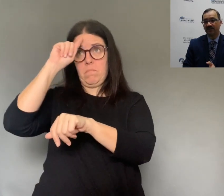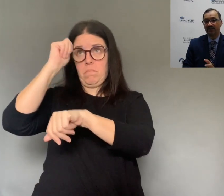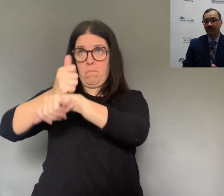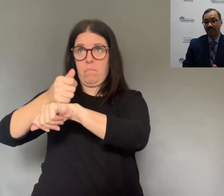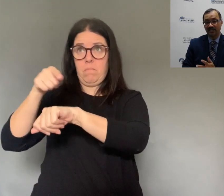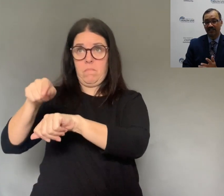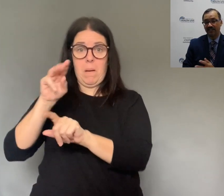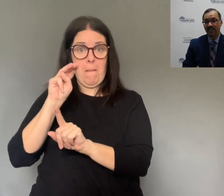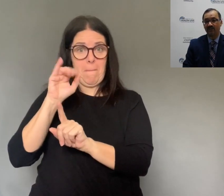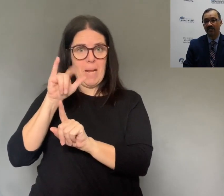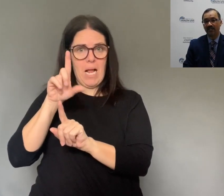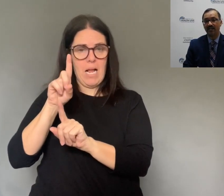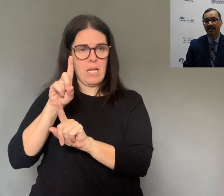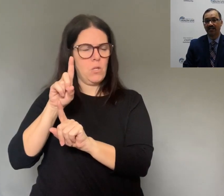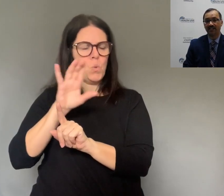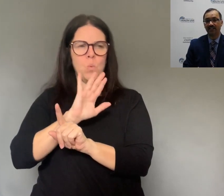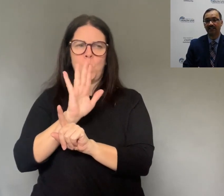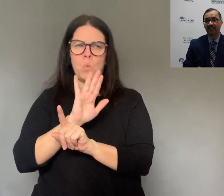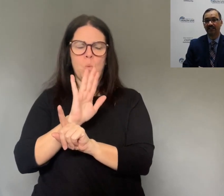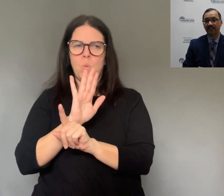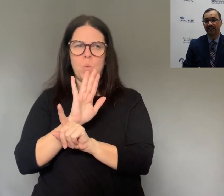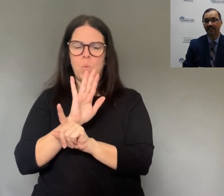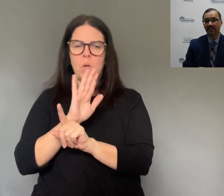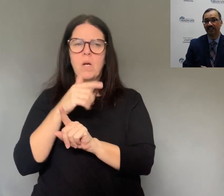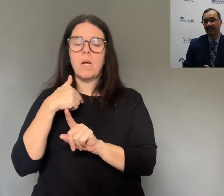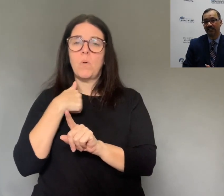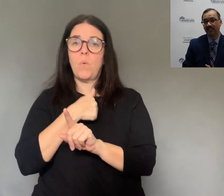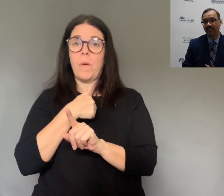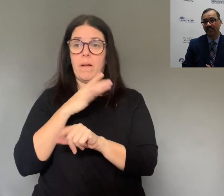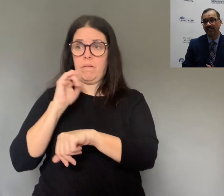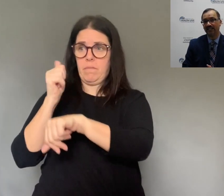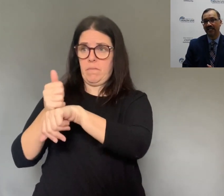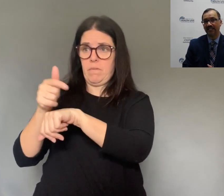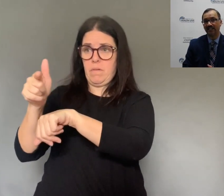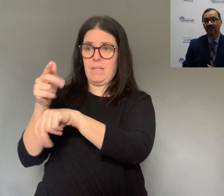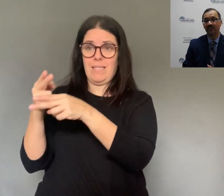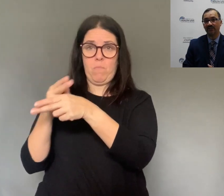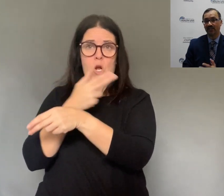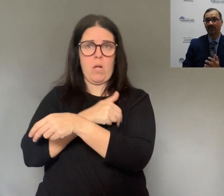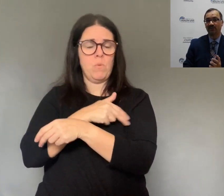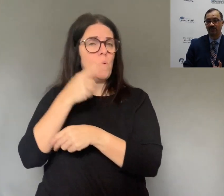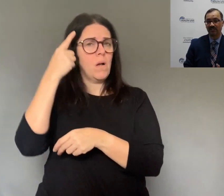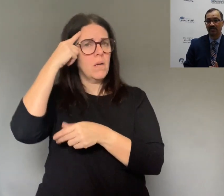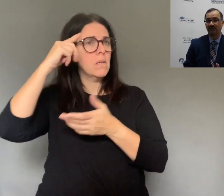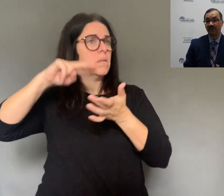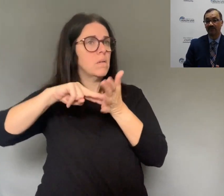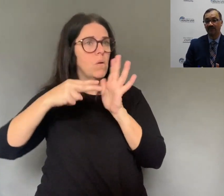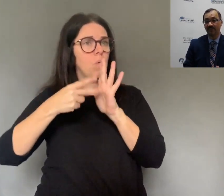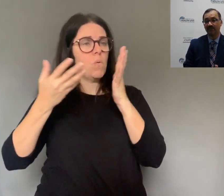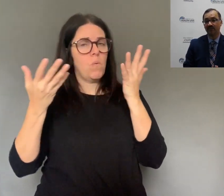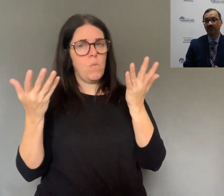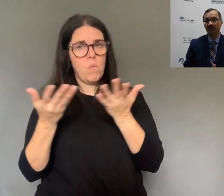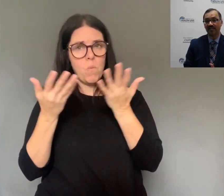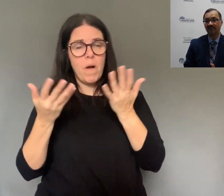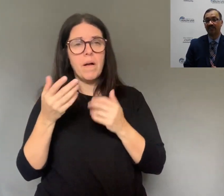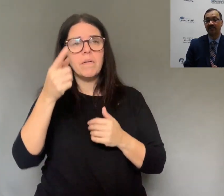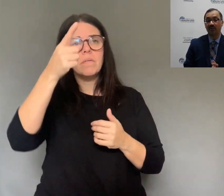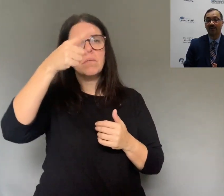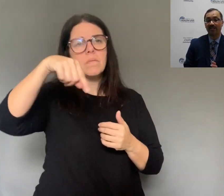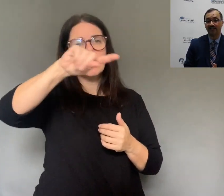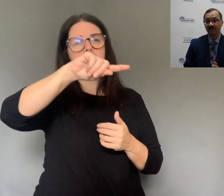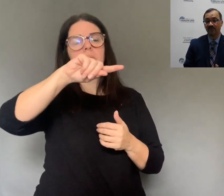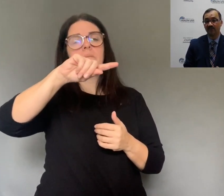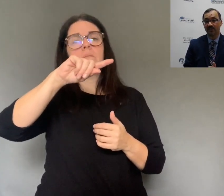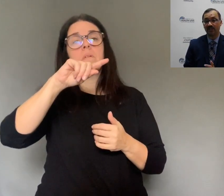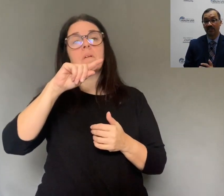numbers day to day, and the intent was not to say that people who were transferred there were